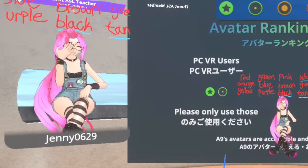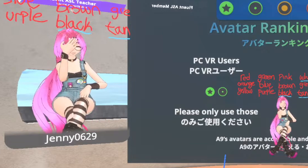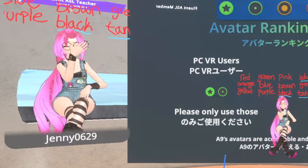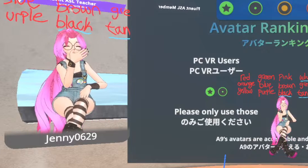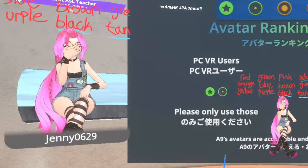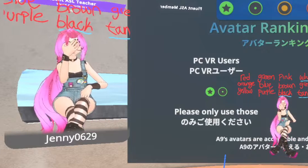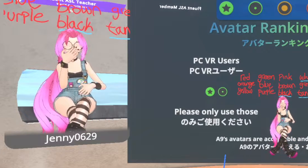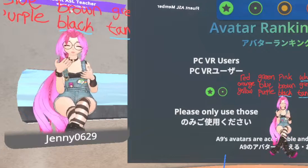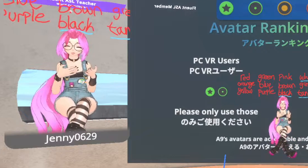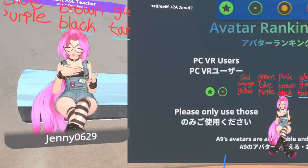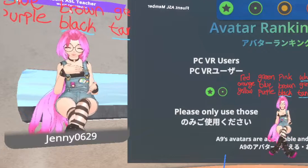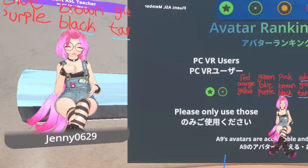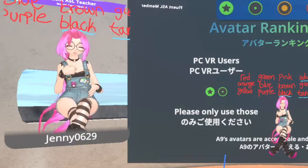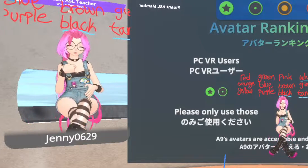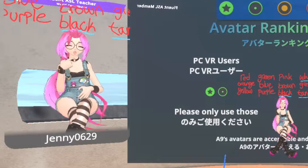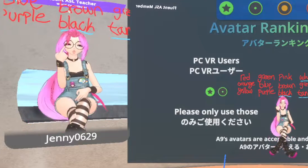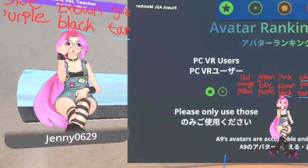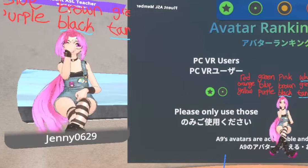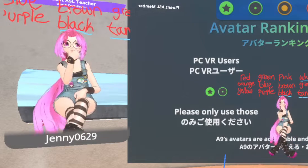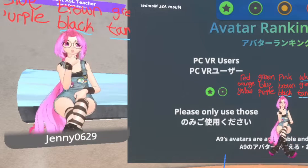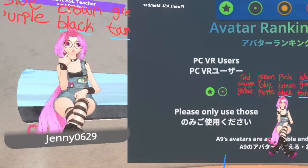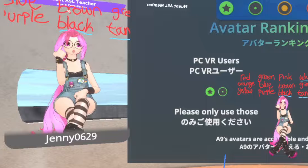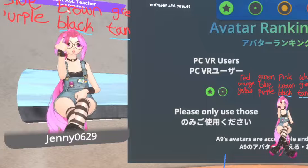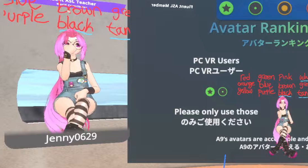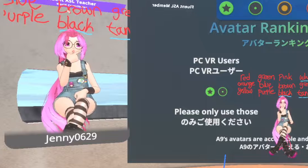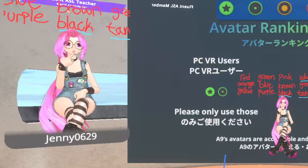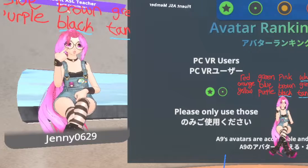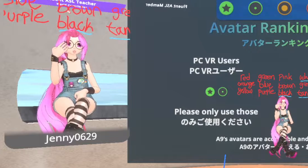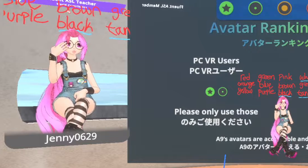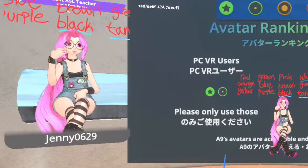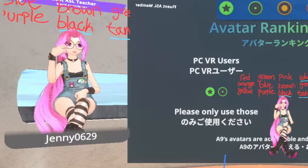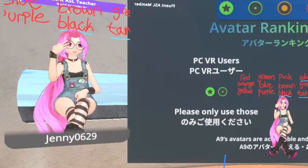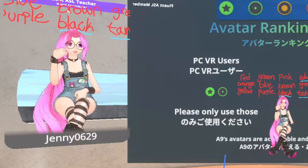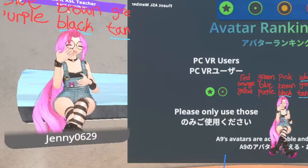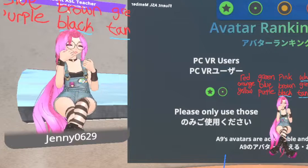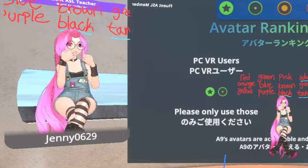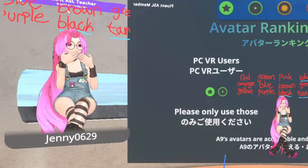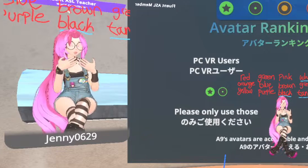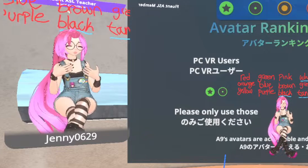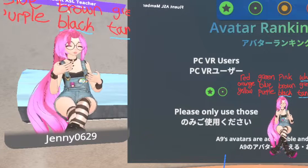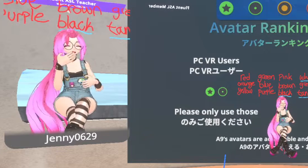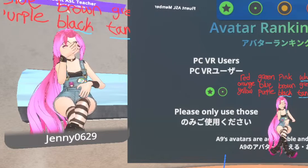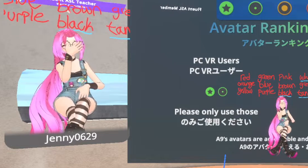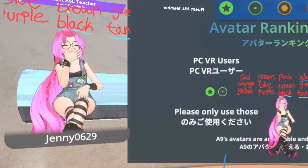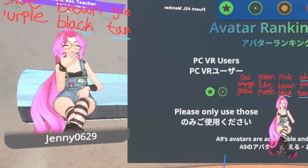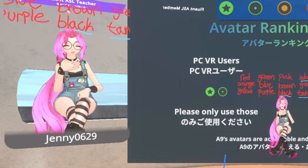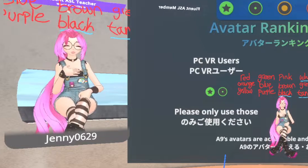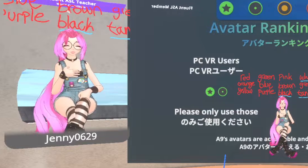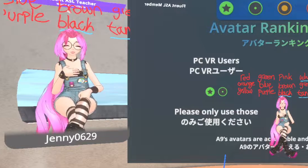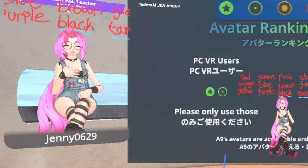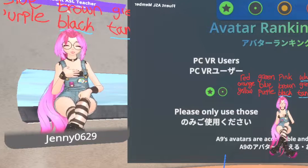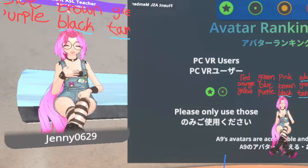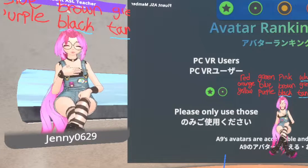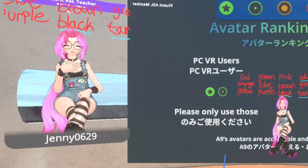like this. Because that white color is in your face. It's like the blood has drained from your face. So you